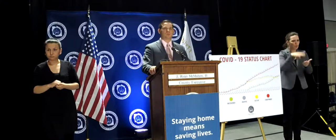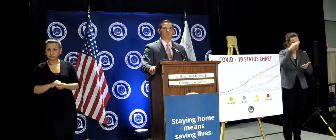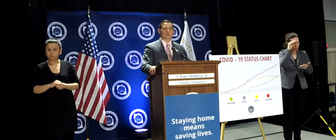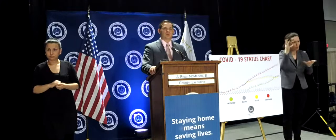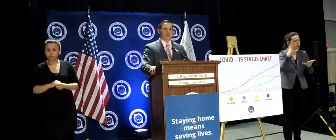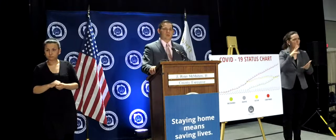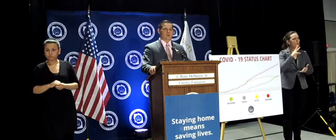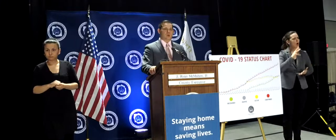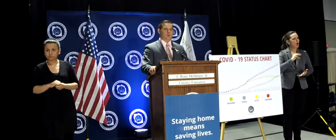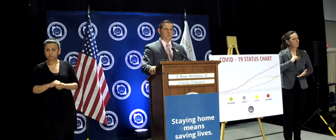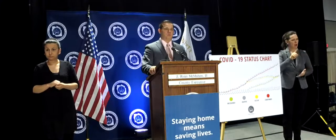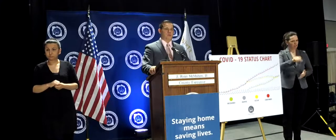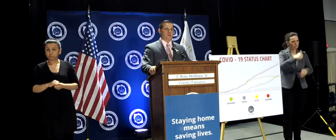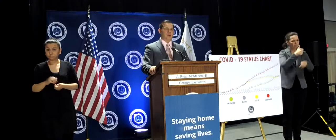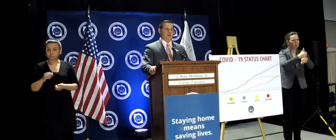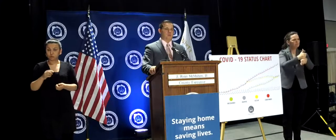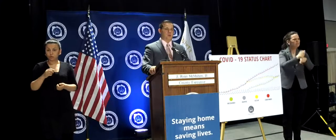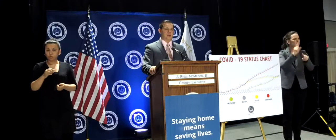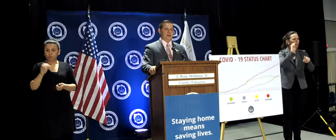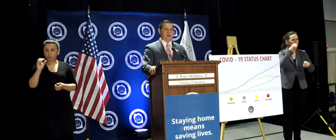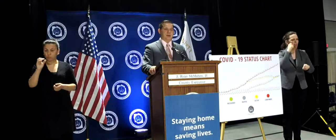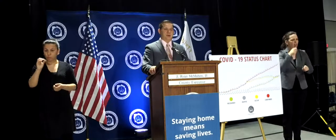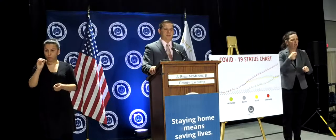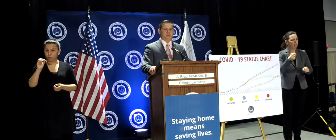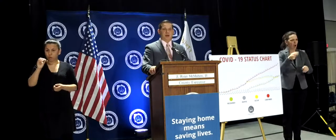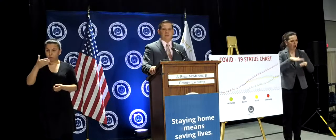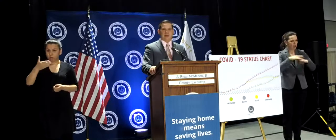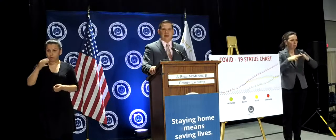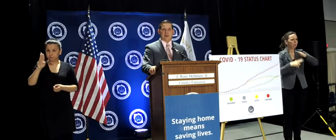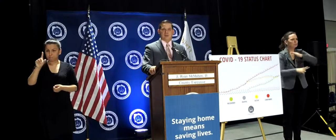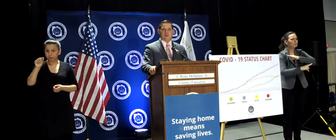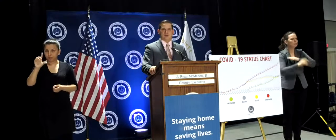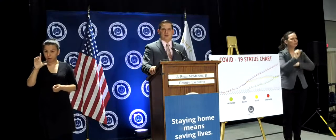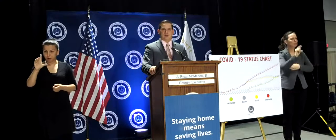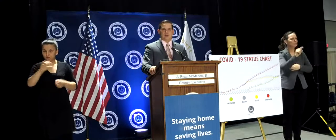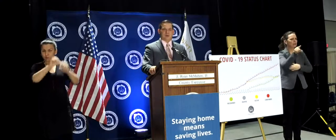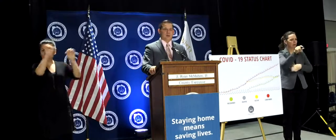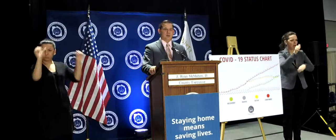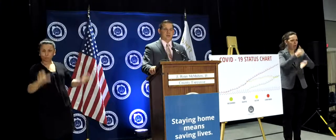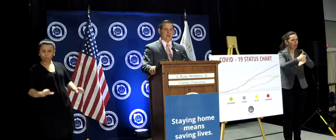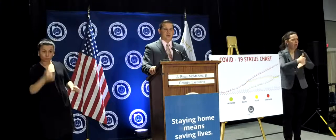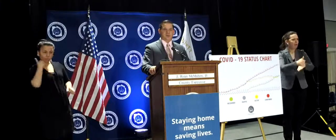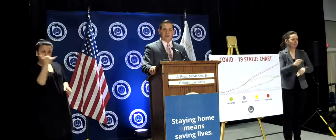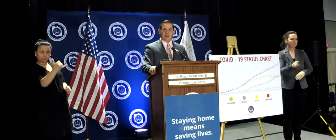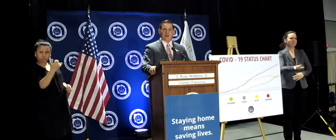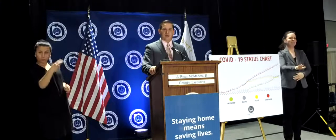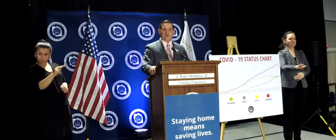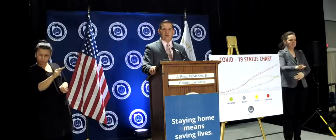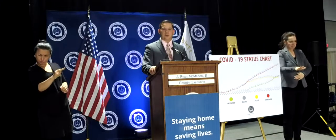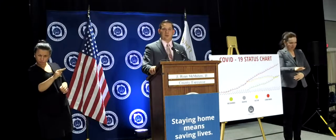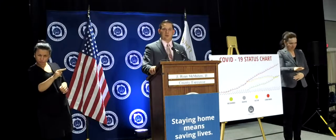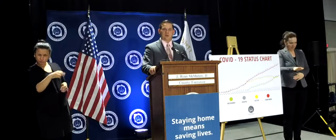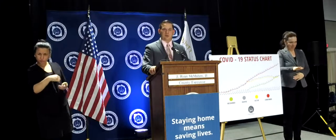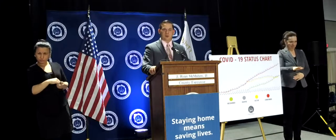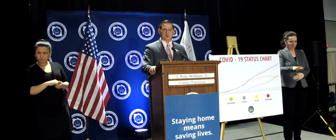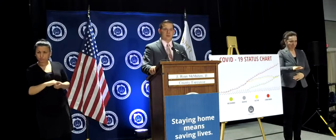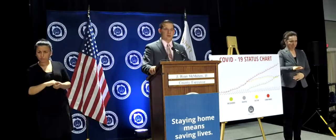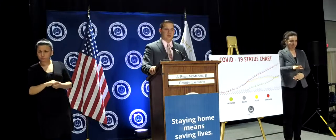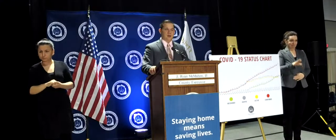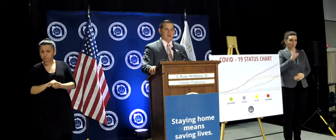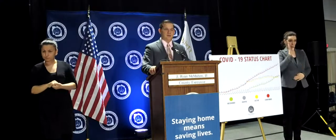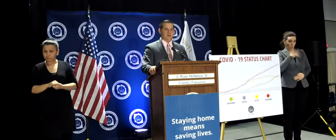East Syracuse? Yeah, so first off, we can't have private labs coming in and not sharing data with us locally,